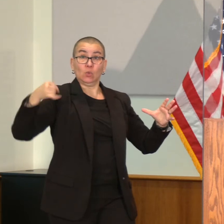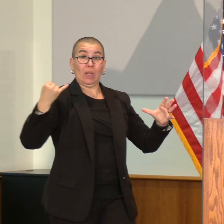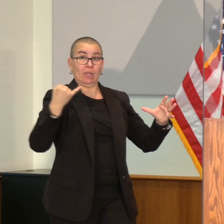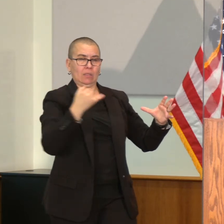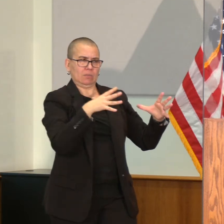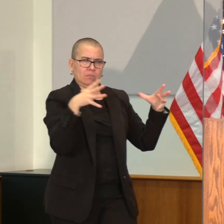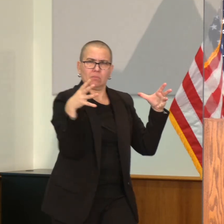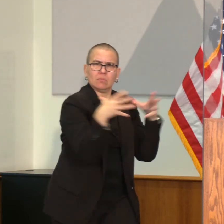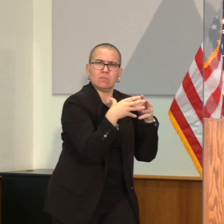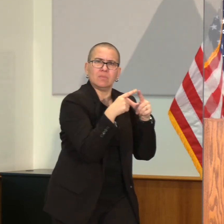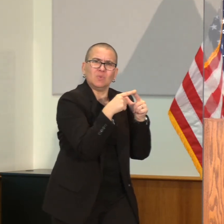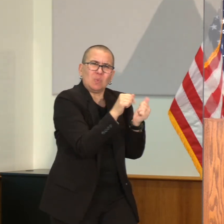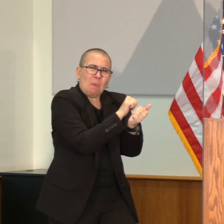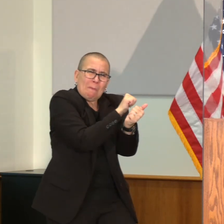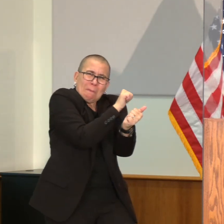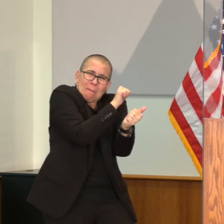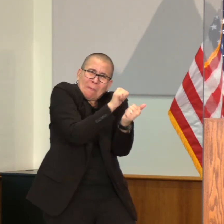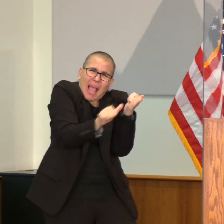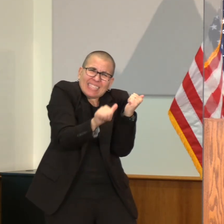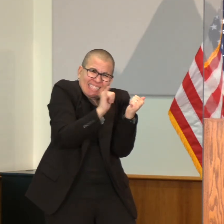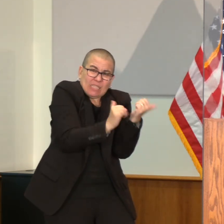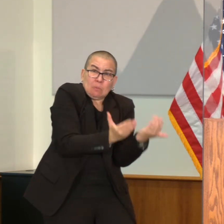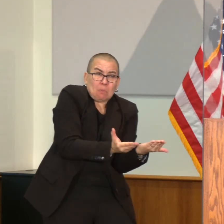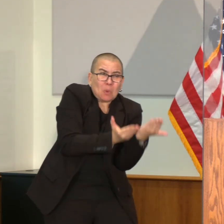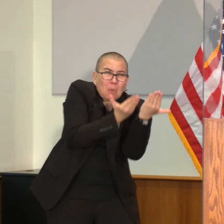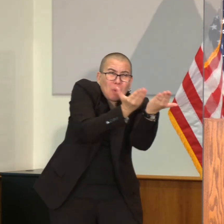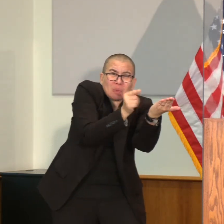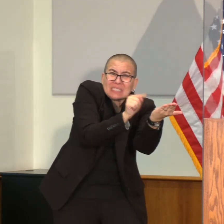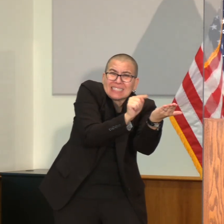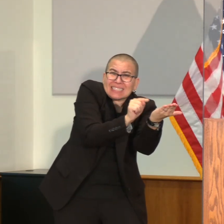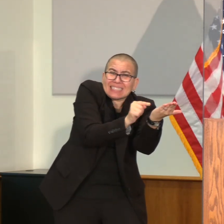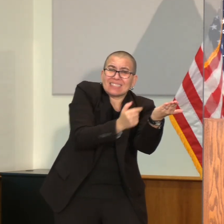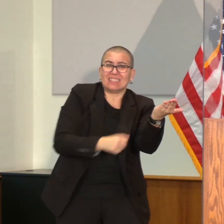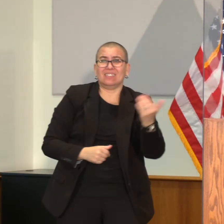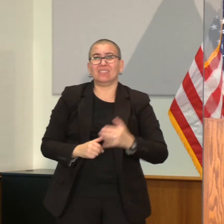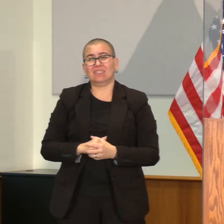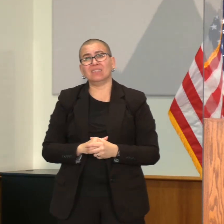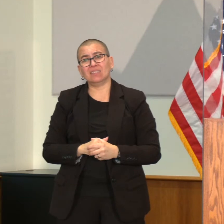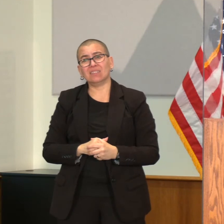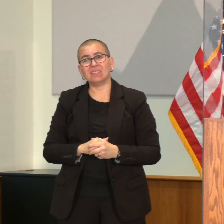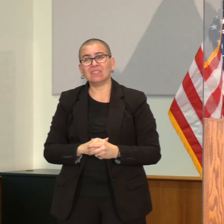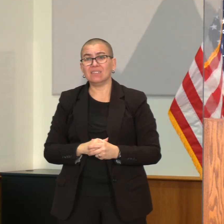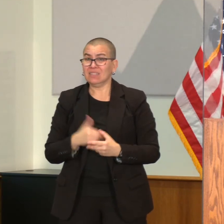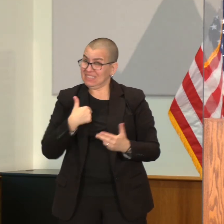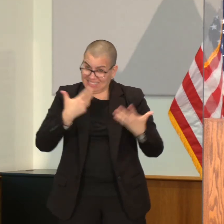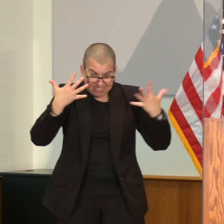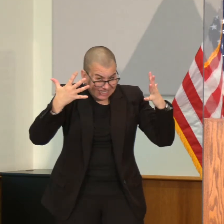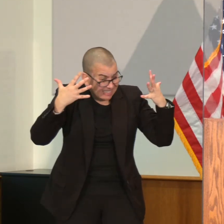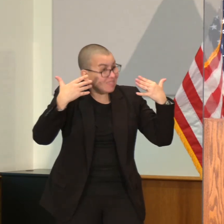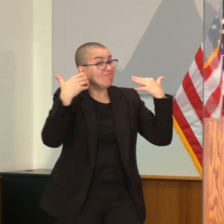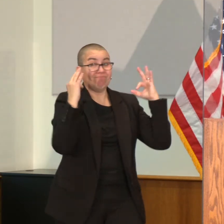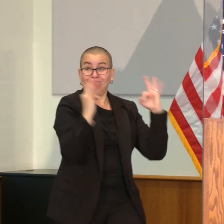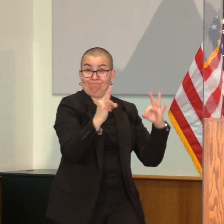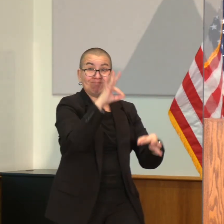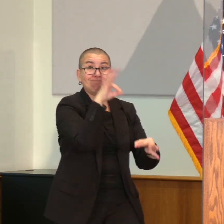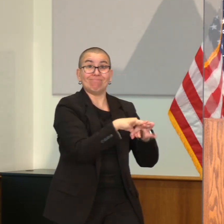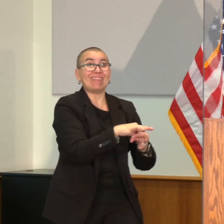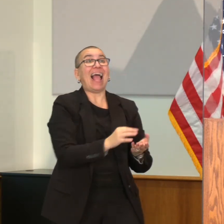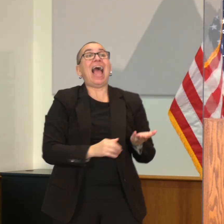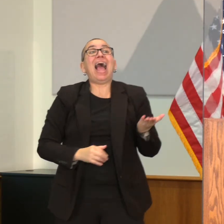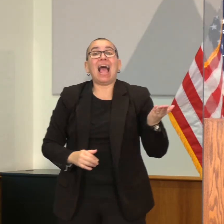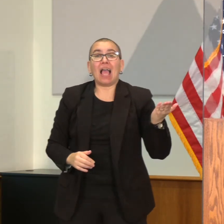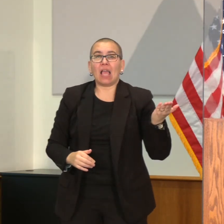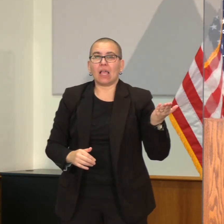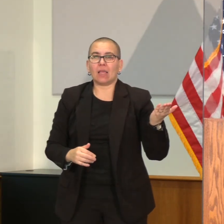same proposal, albeit in a watered-down state, but we acted. But the price for action